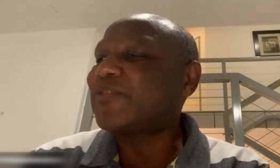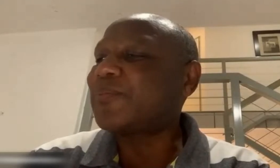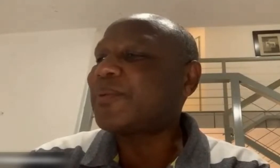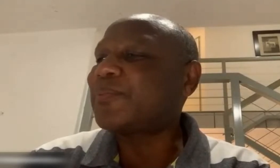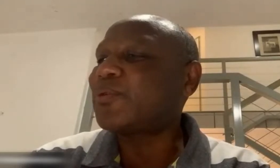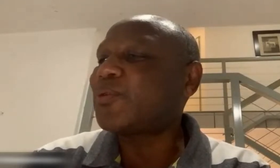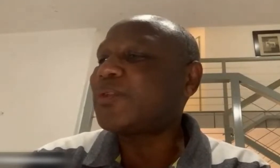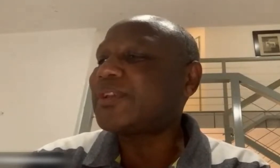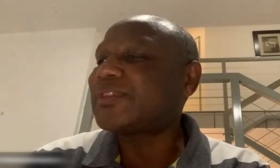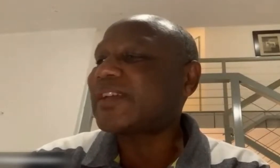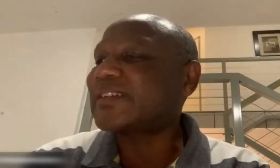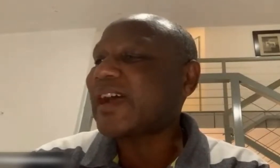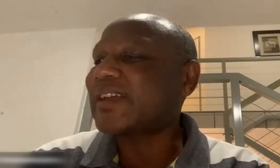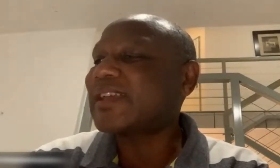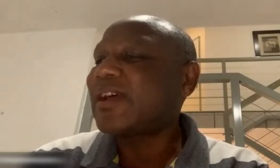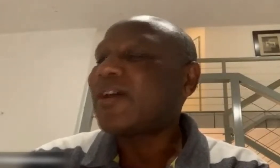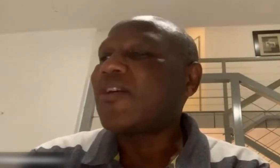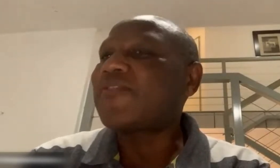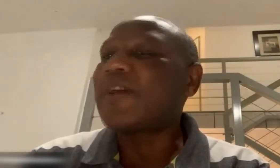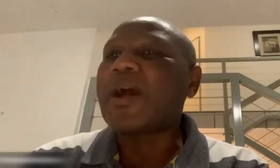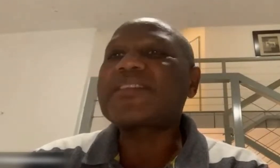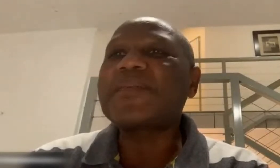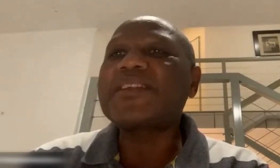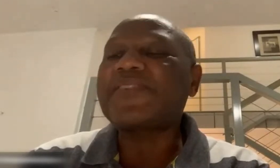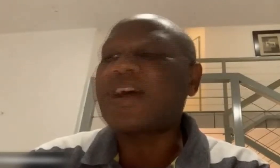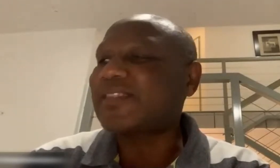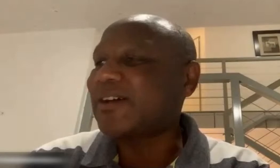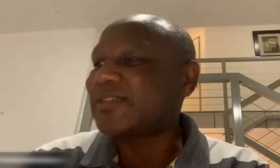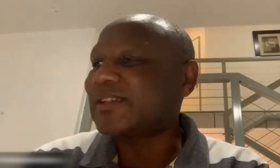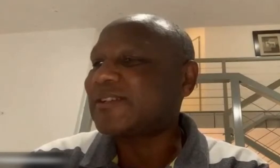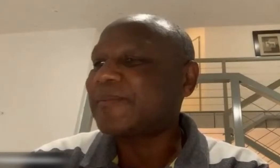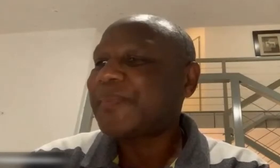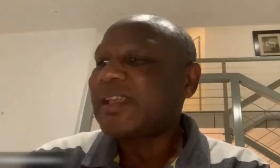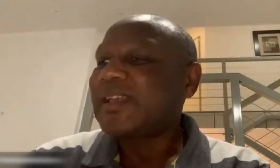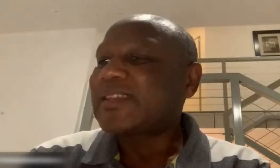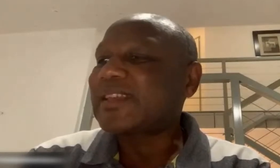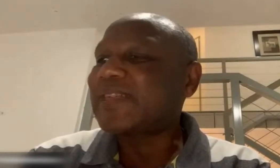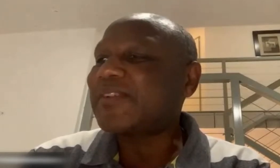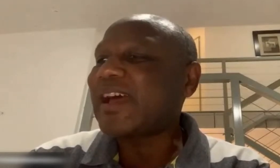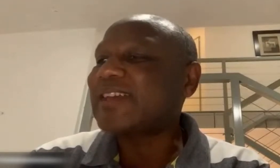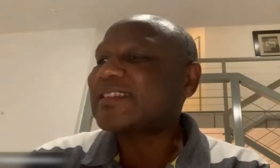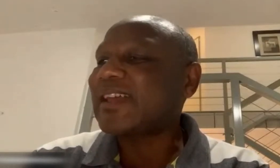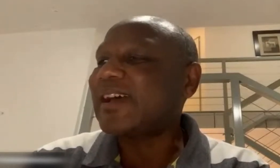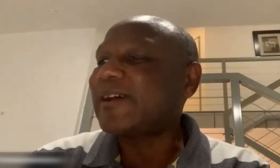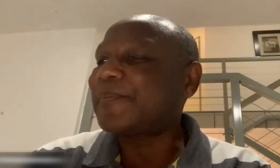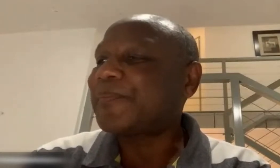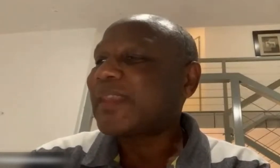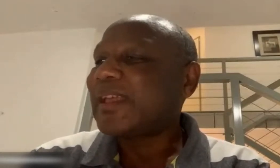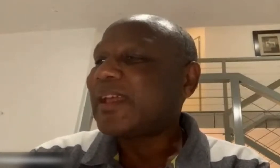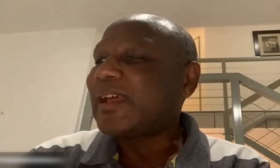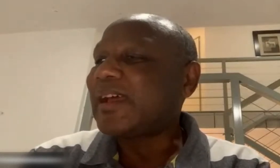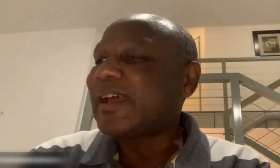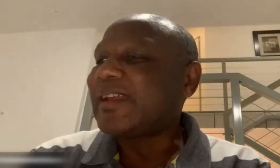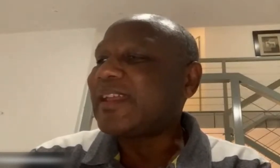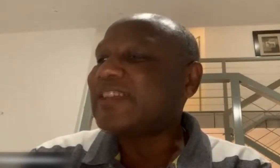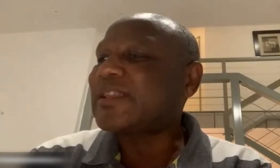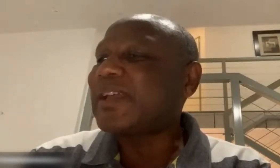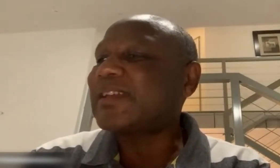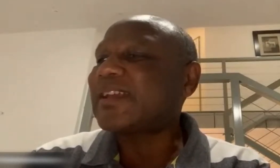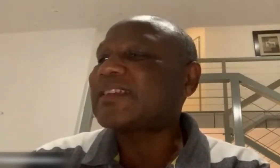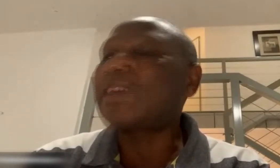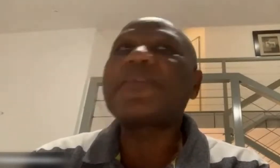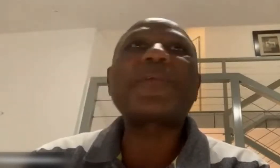for people who inject drugs of about 75,000, South Africa has an